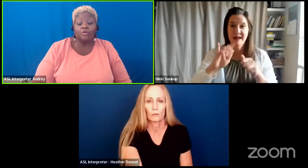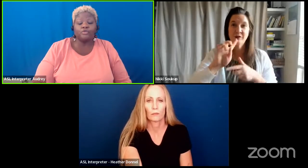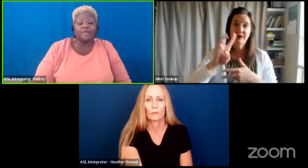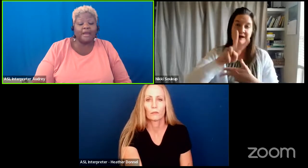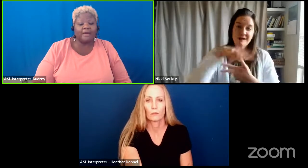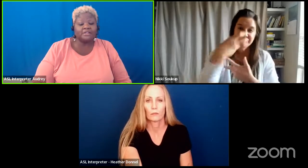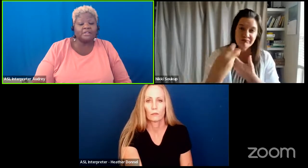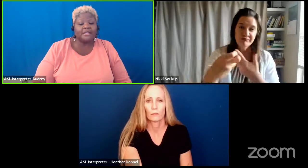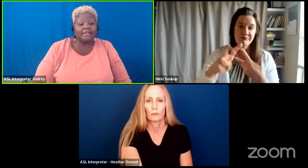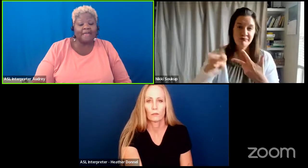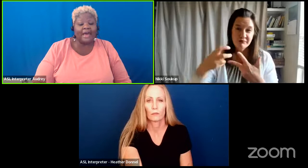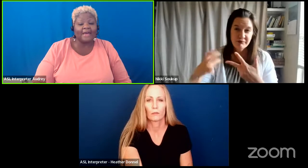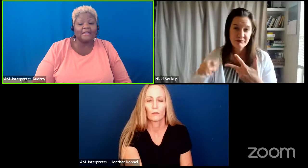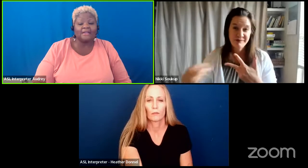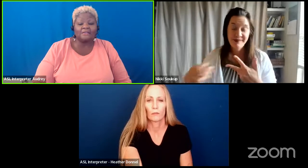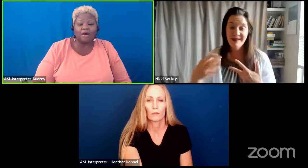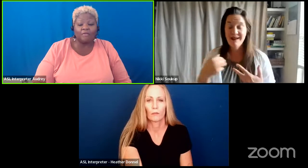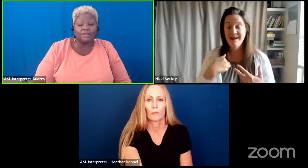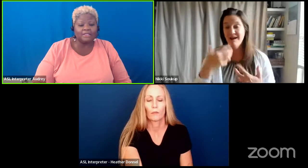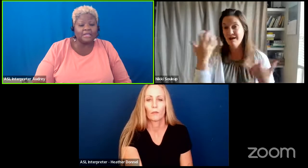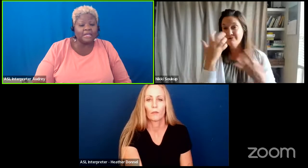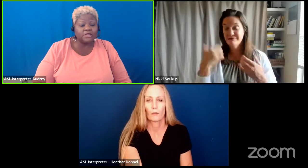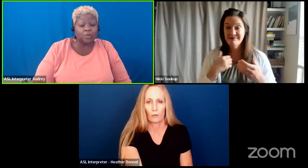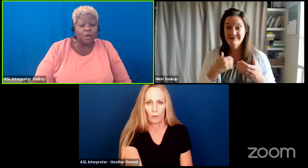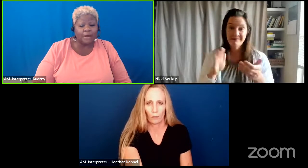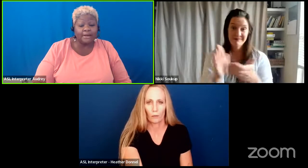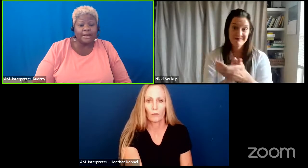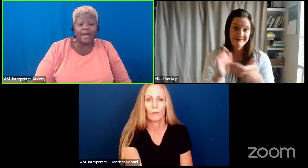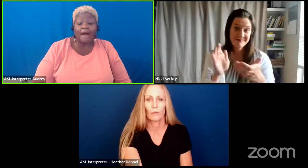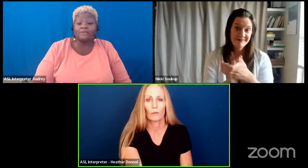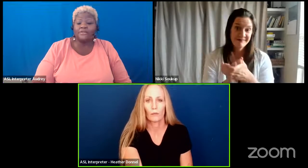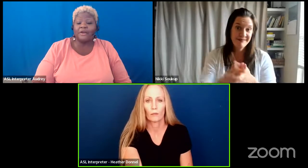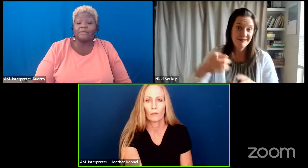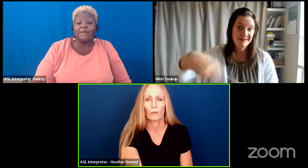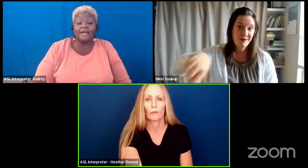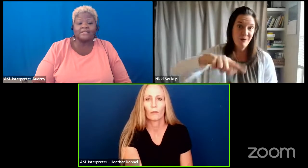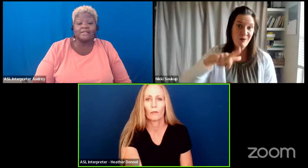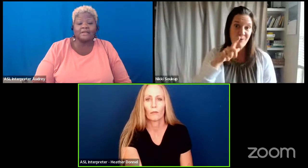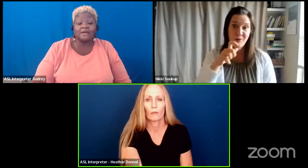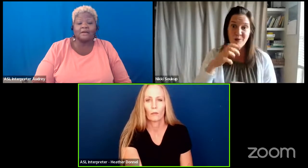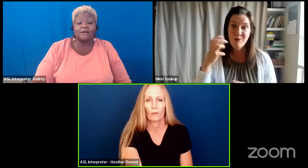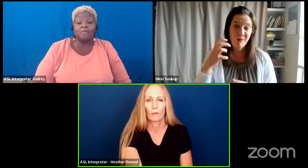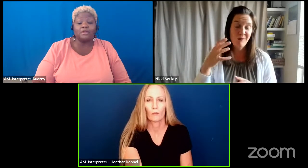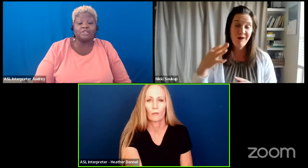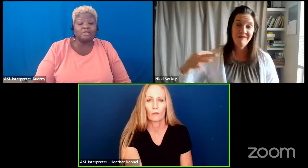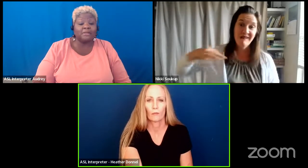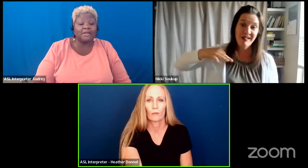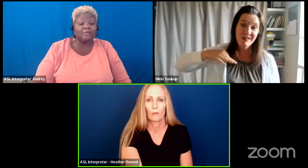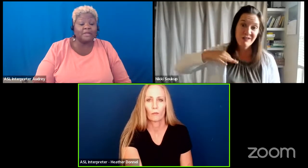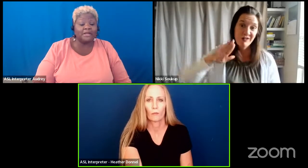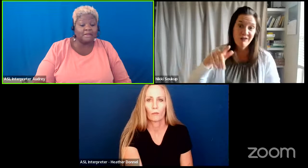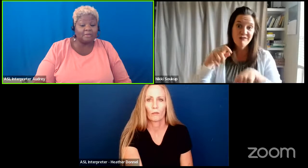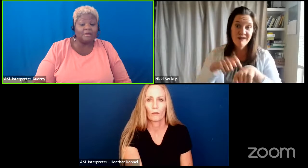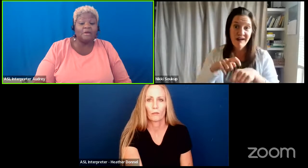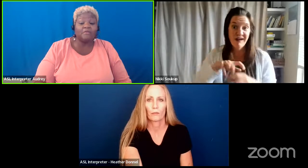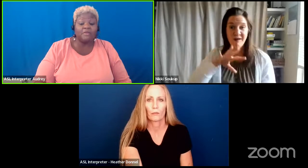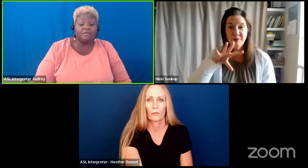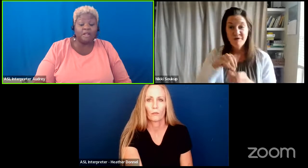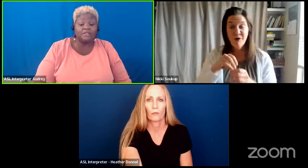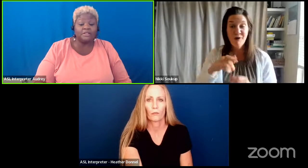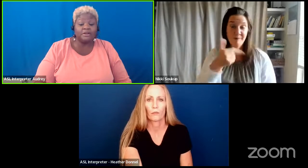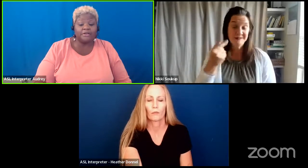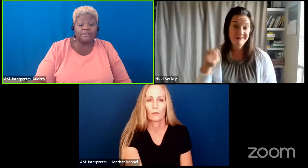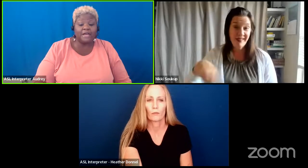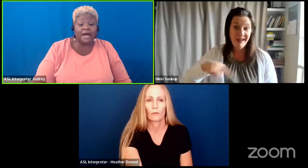So those 3 areas, looking at that and then delving into each one, I was very amazed at the partnership and commend them for